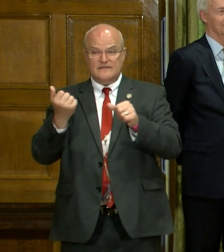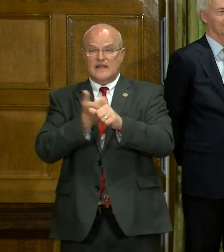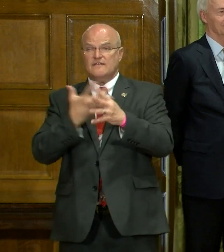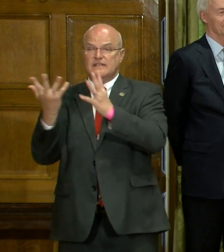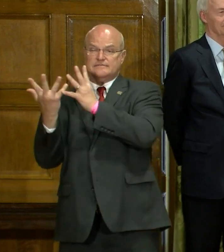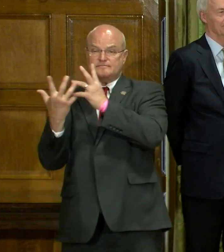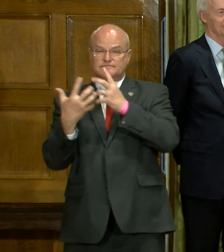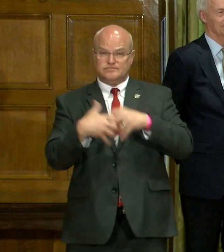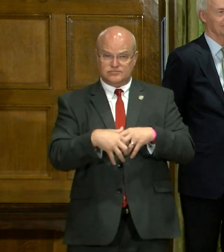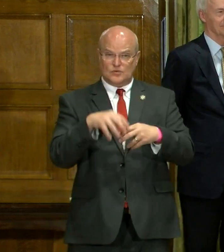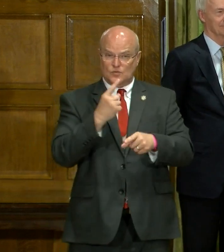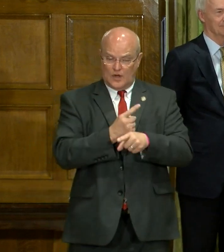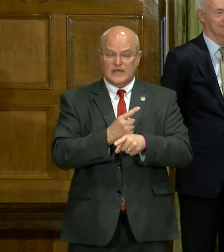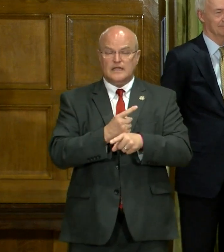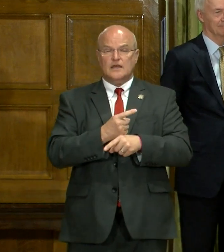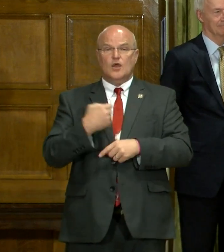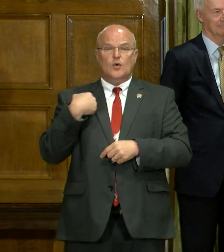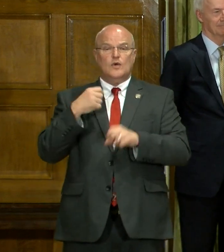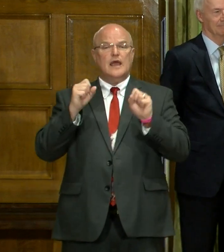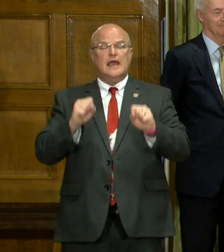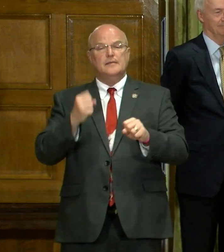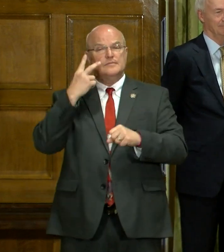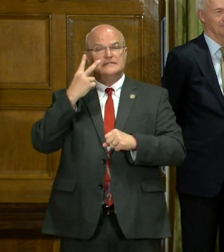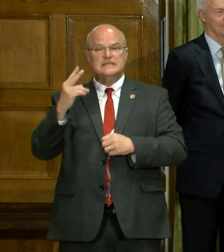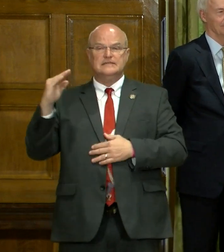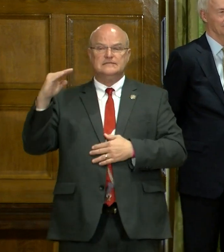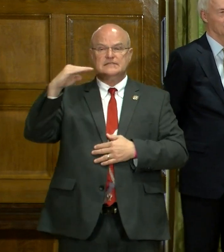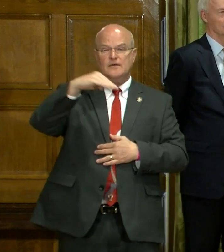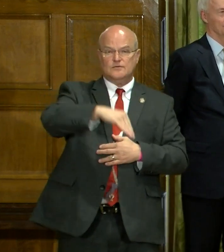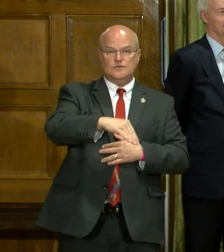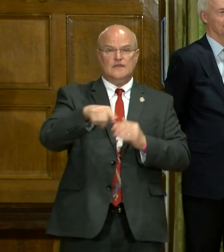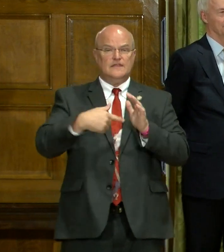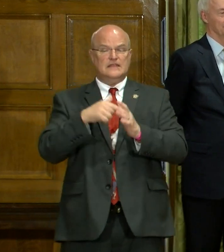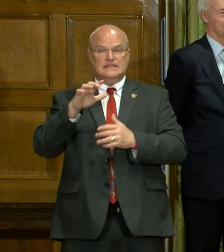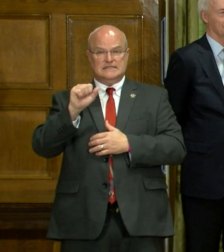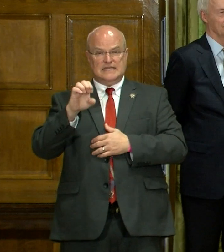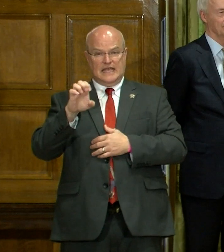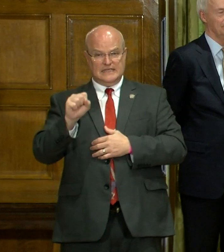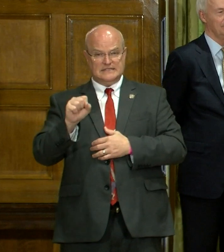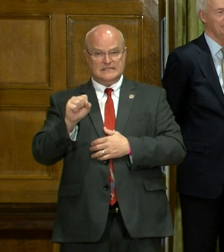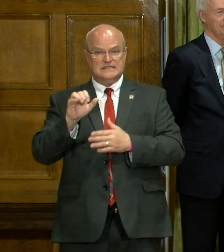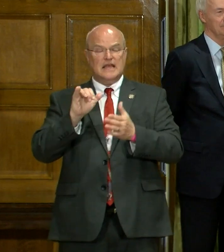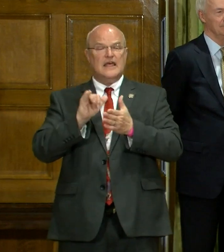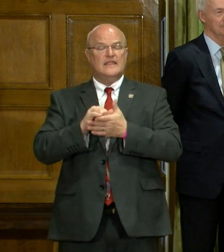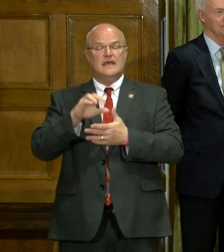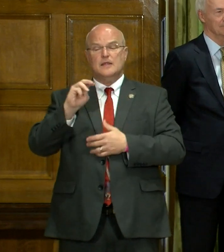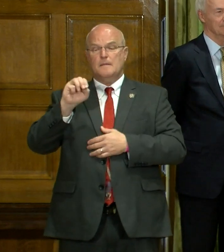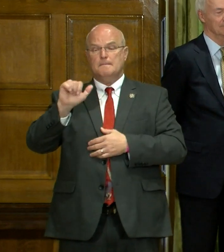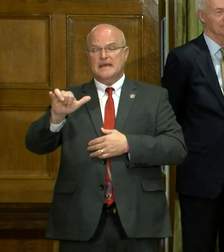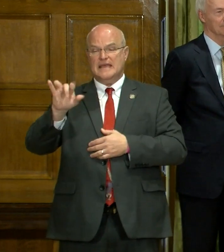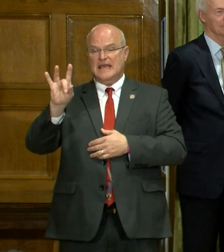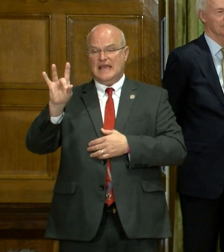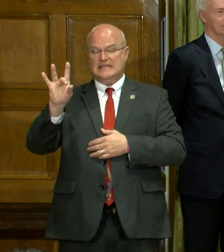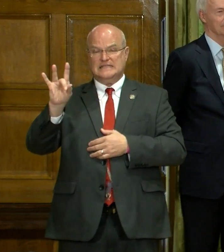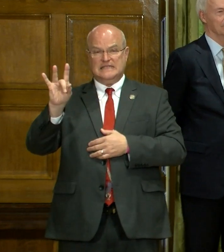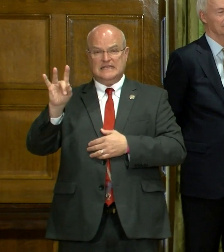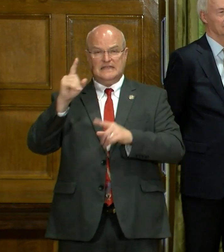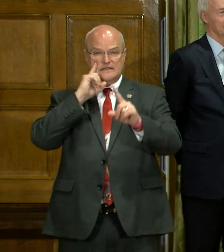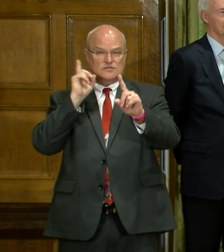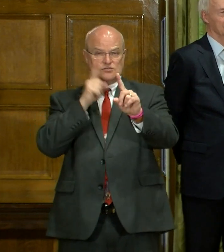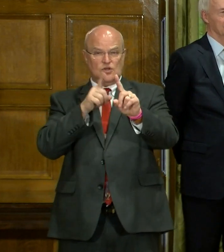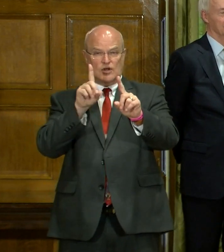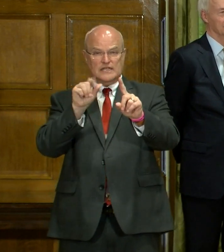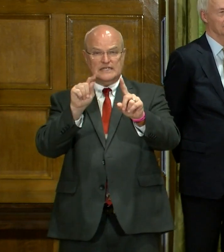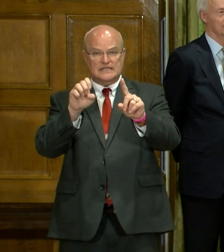everything goes on schedule, if we are able to see a downward trend in these cases, that May 18th is our target date